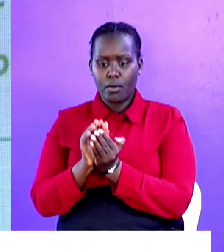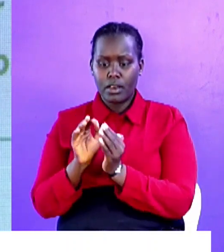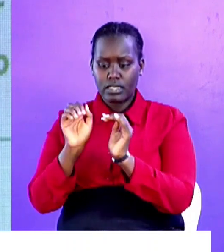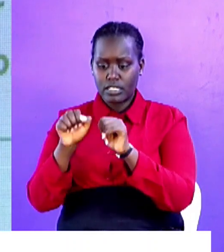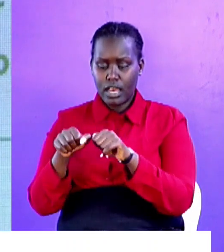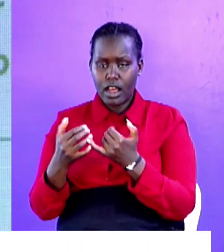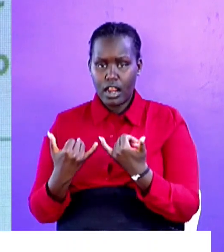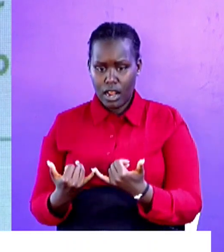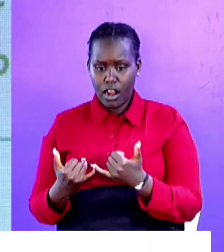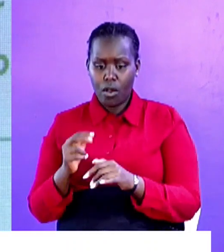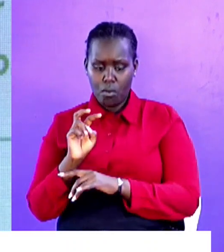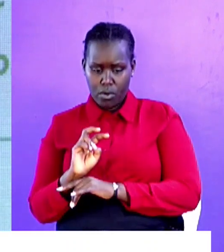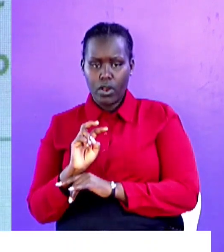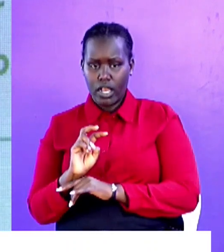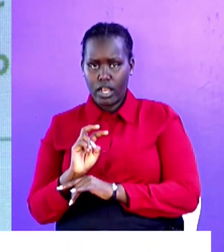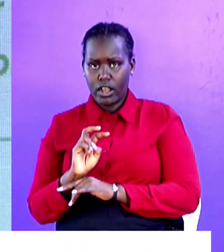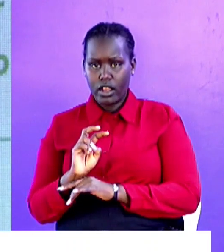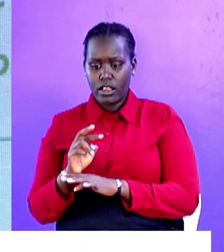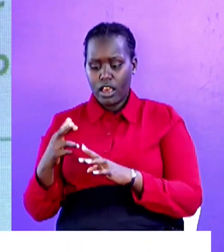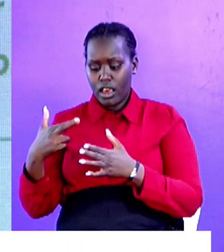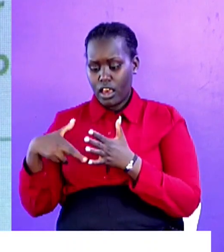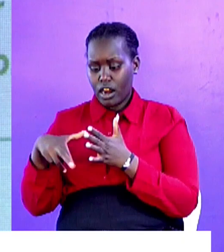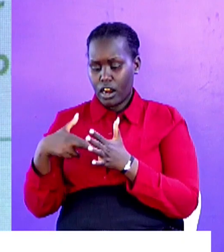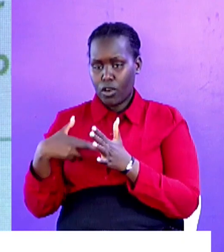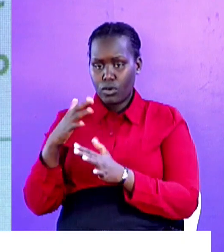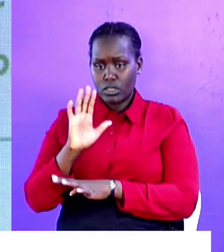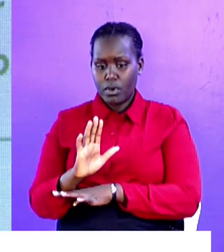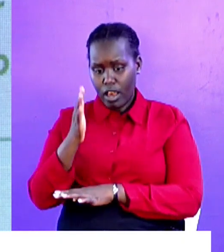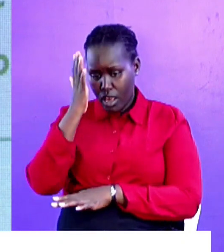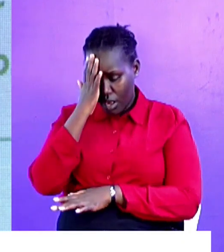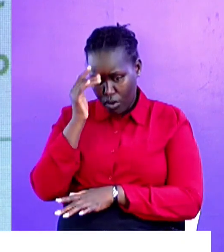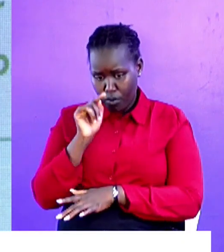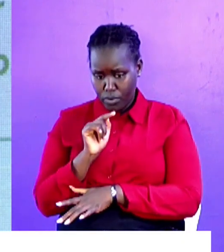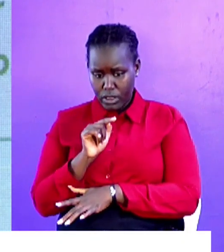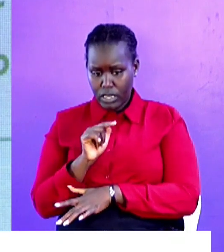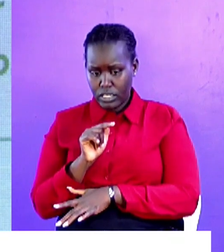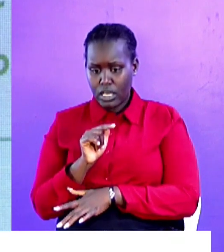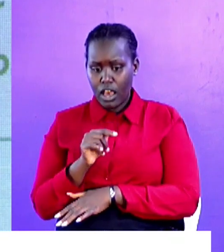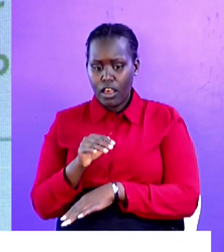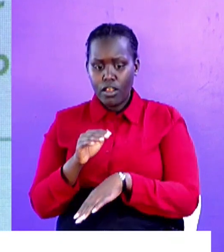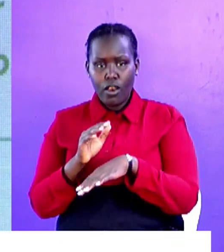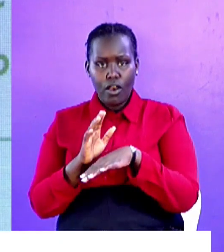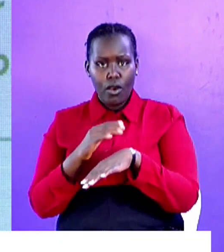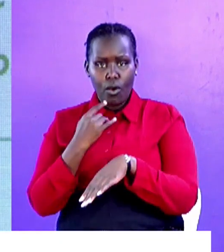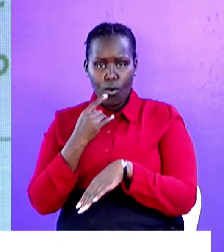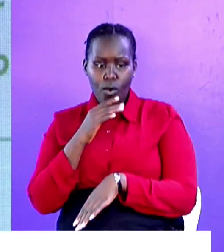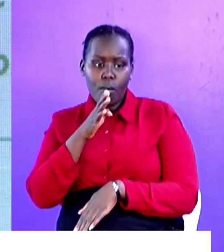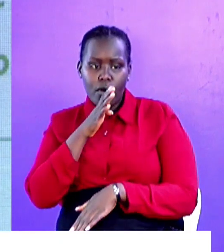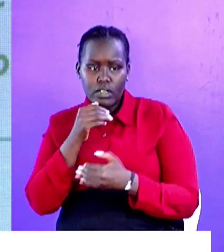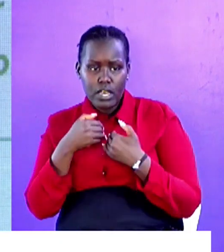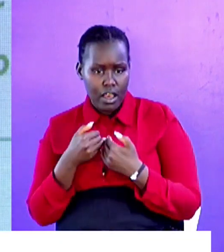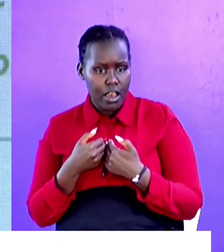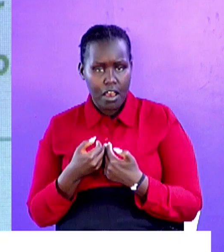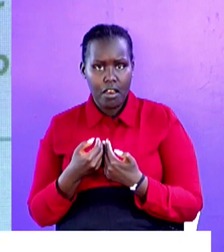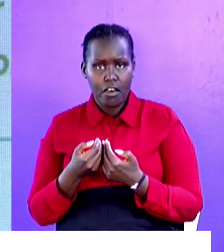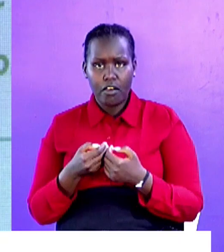at their credit rating records and know that these are good borrowers. They may not have a title deed, they